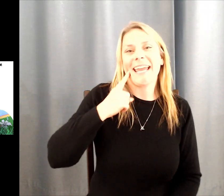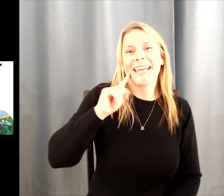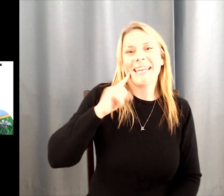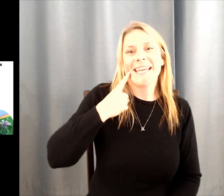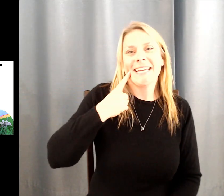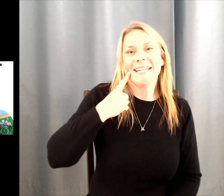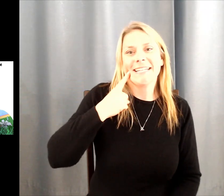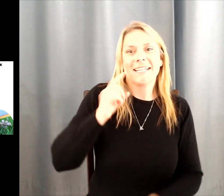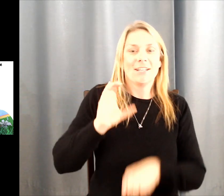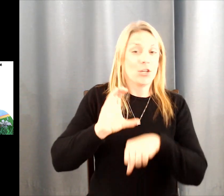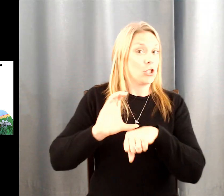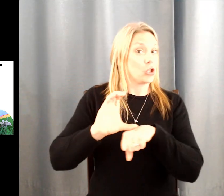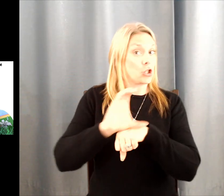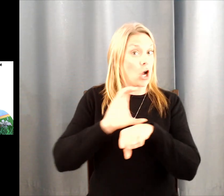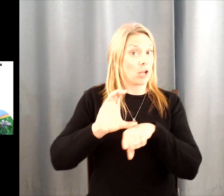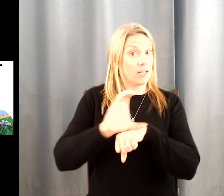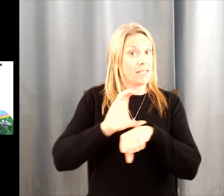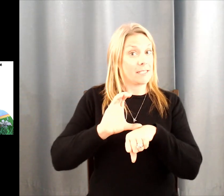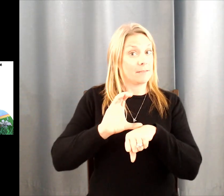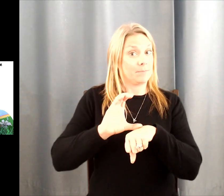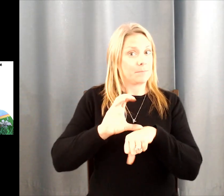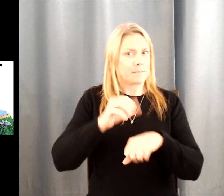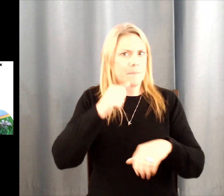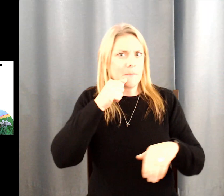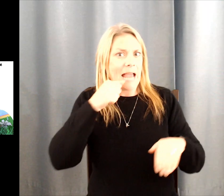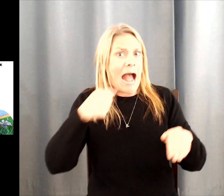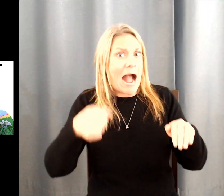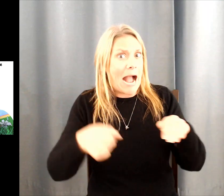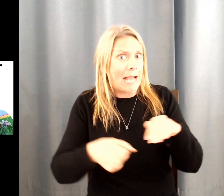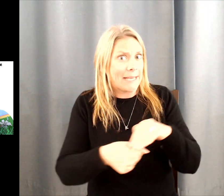candy, chocolate, hide,